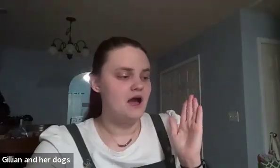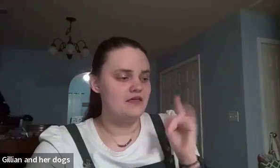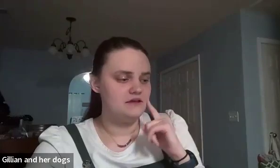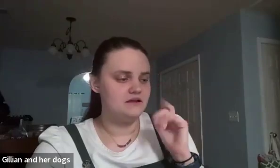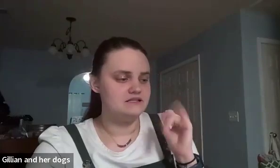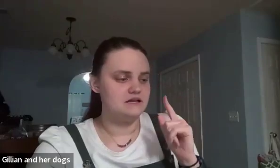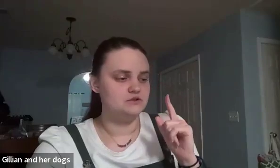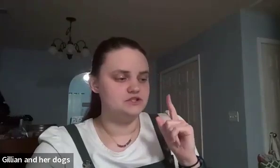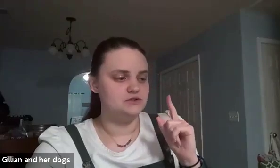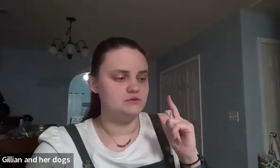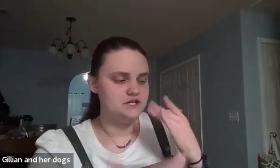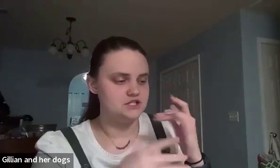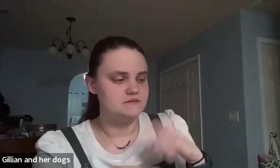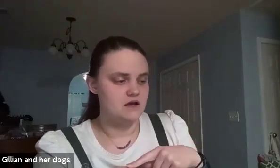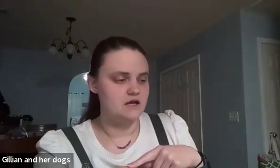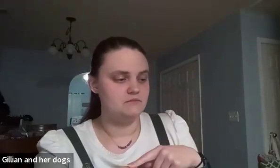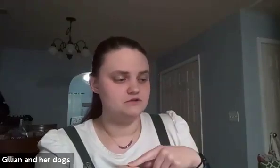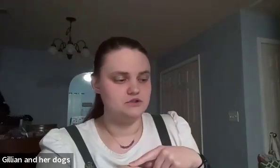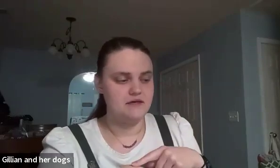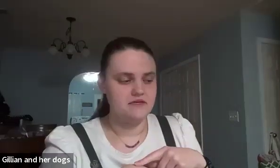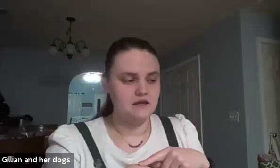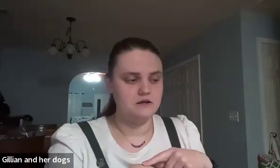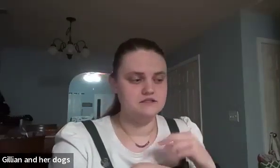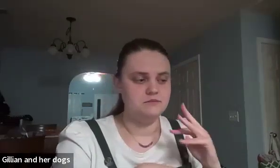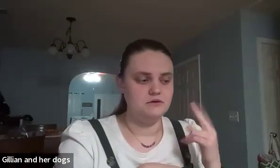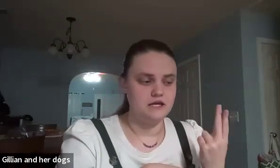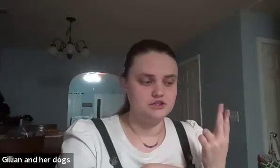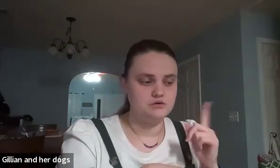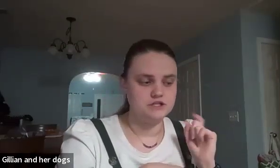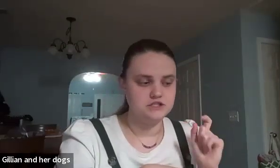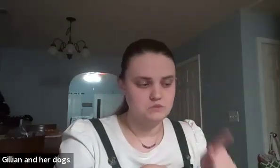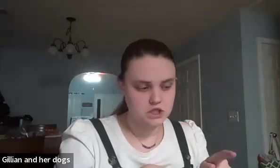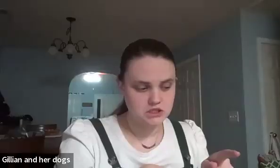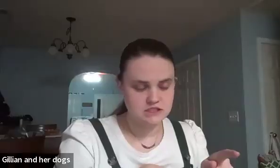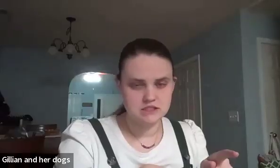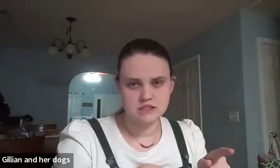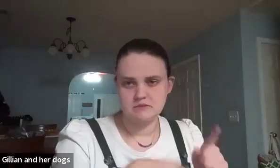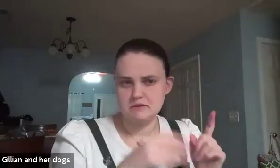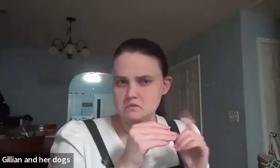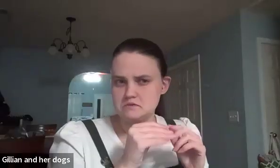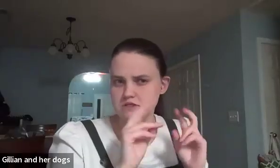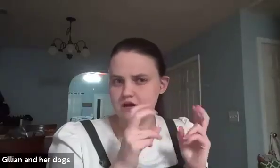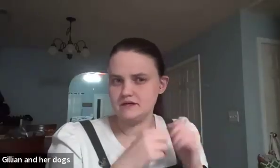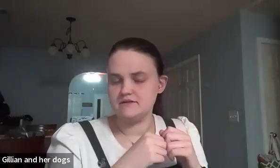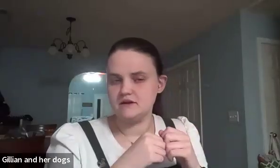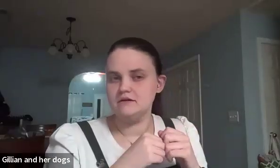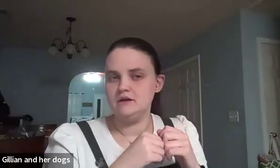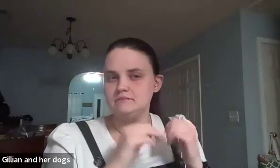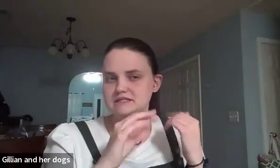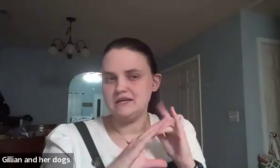I think, like I said, we'll finish up time. We'll do, I think, WH question words. There may be one more topic in there. Miss Katie